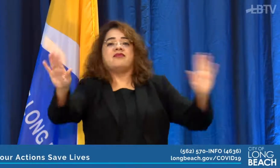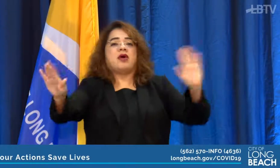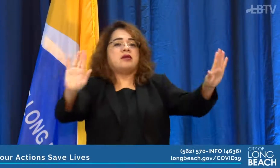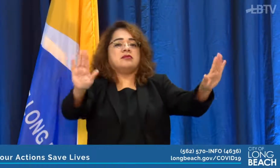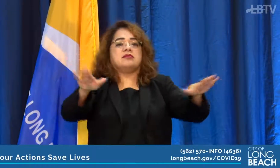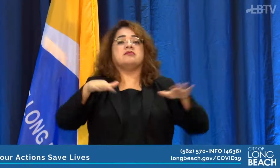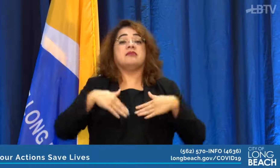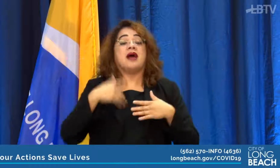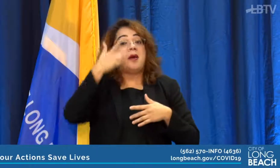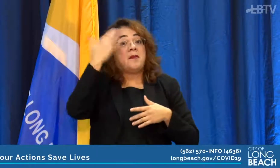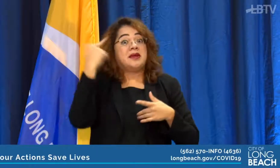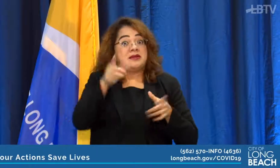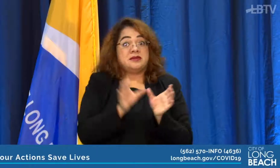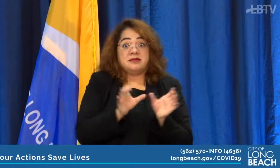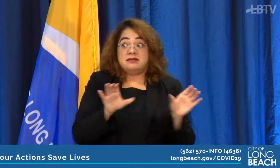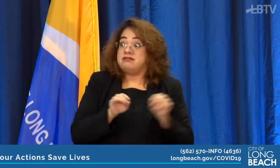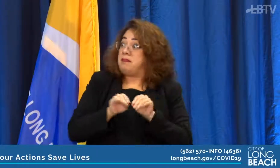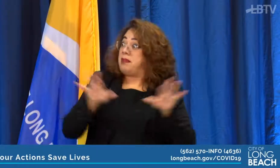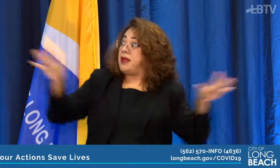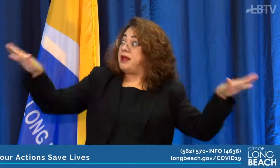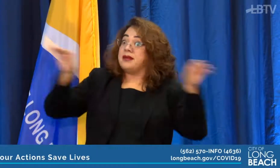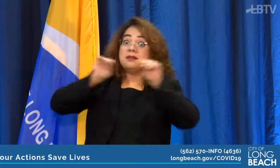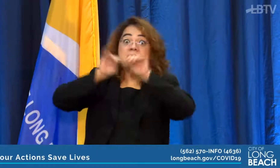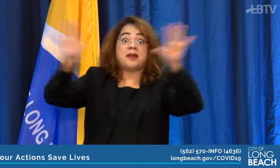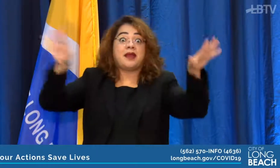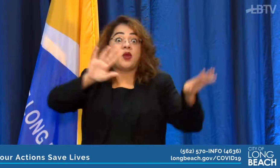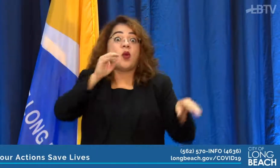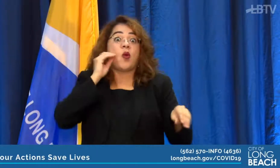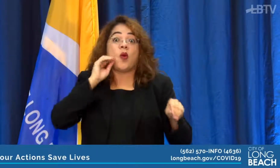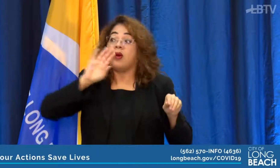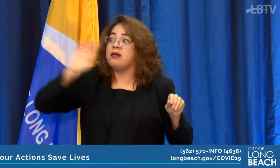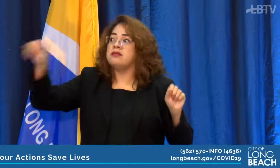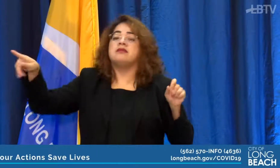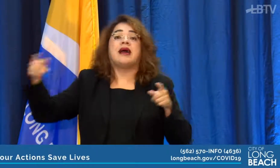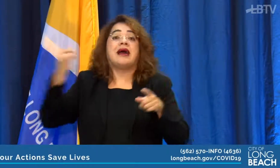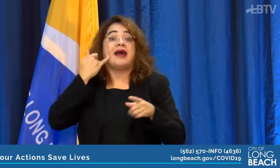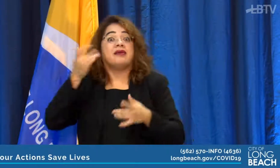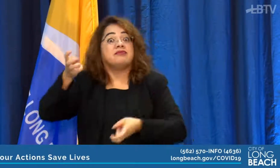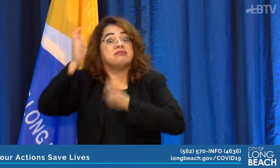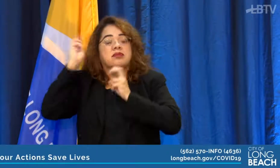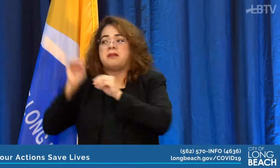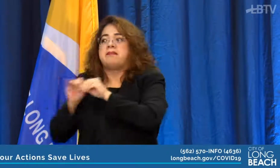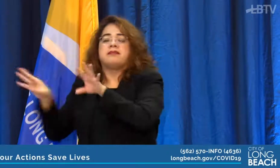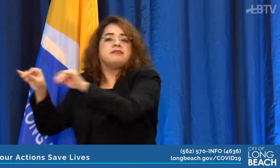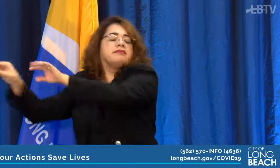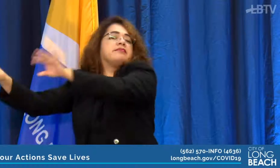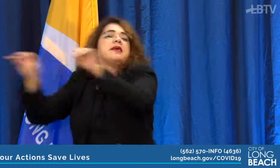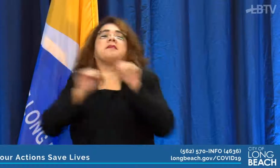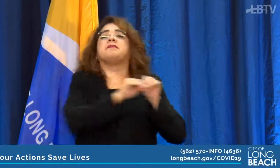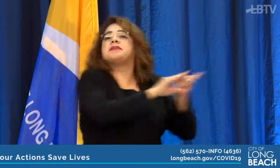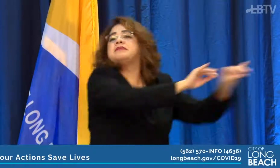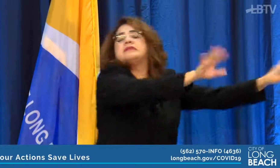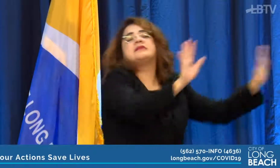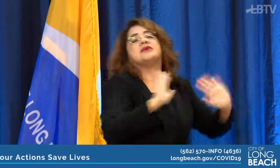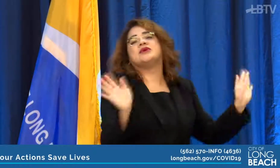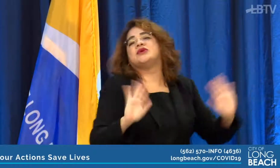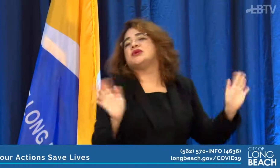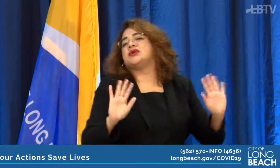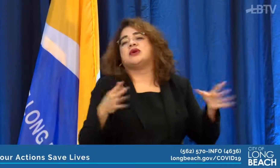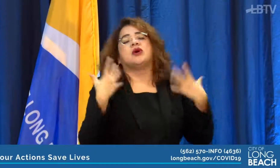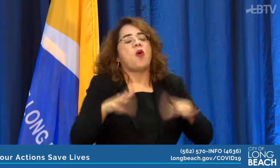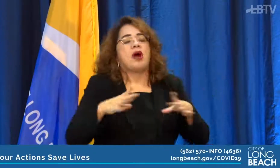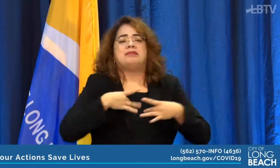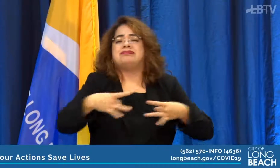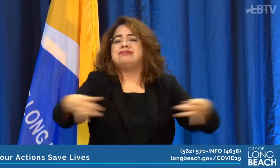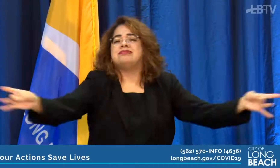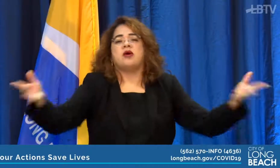home to. Going forward, we really want to be able to begin to steady things as much as possible during this